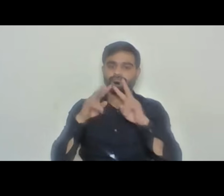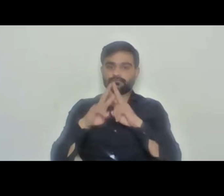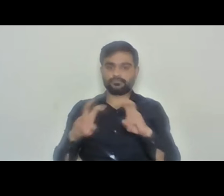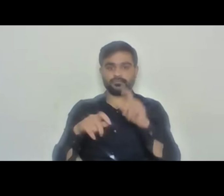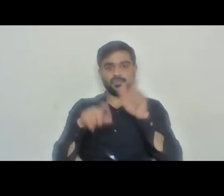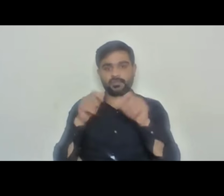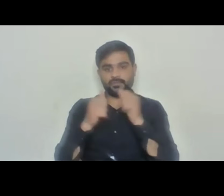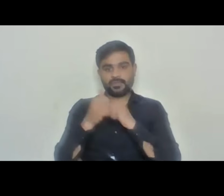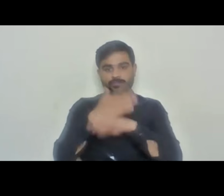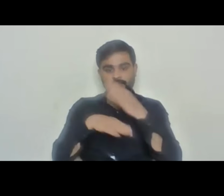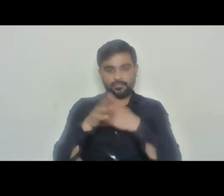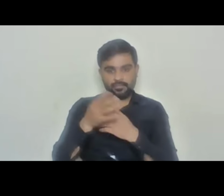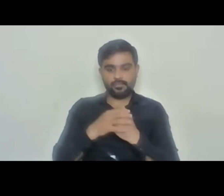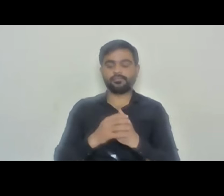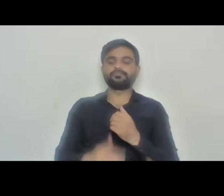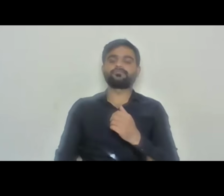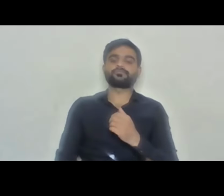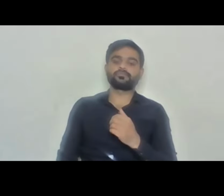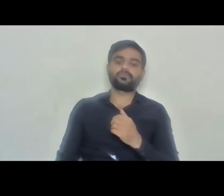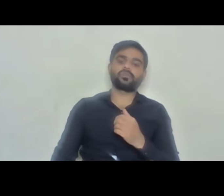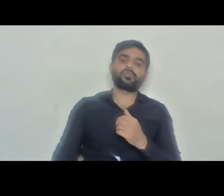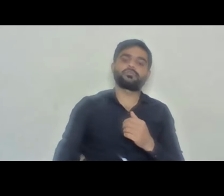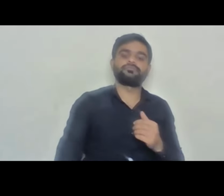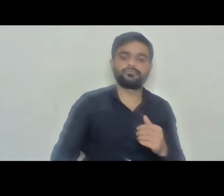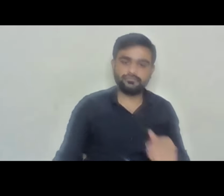with disability would have